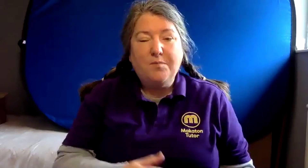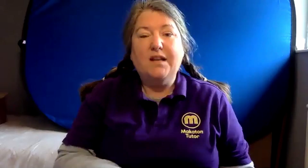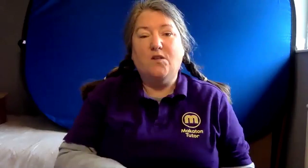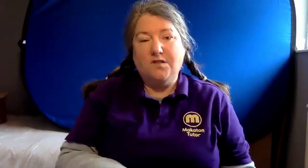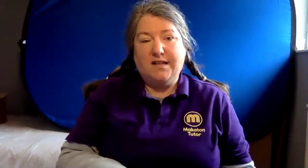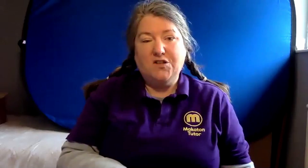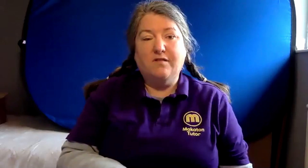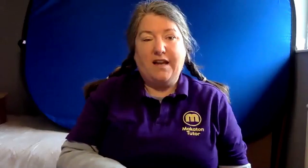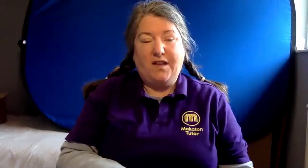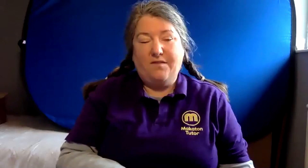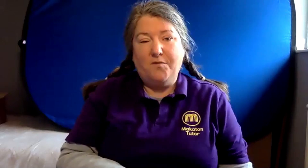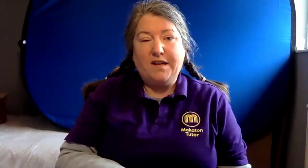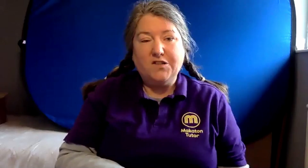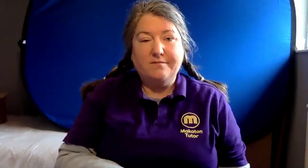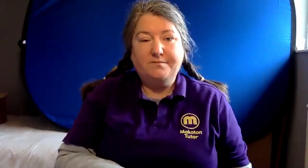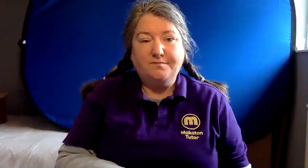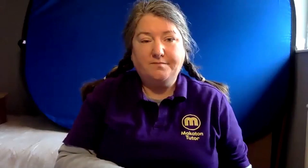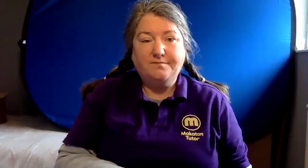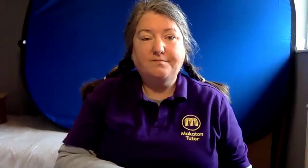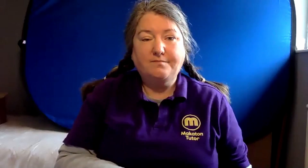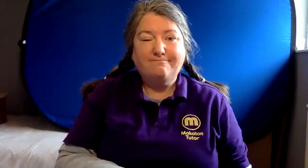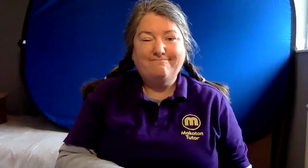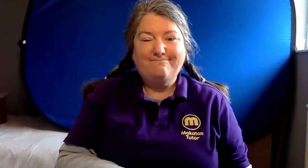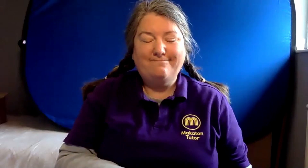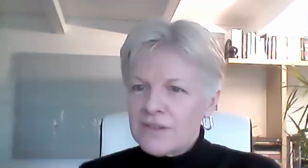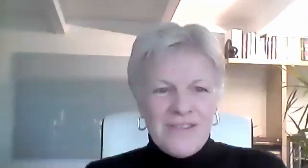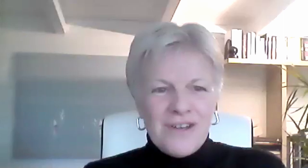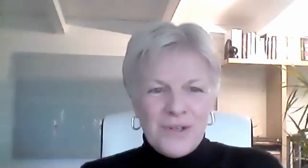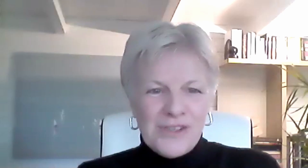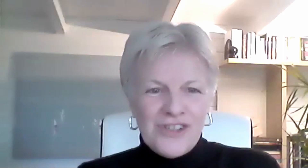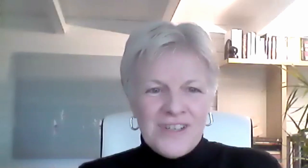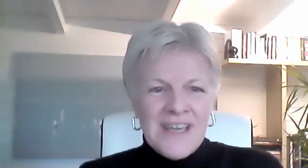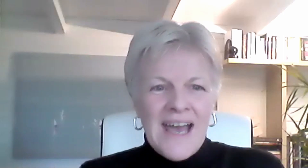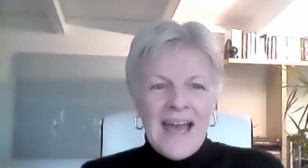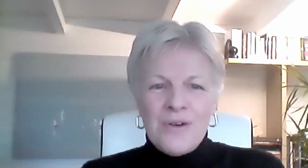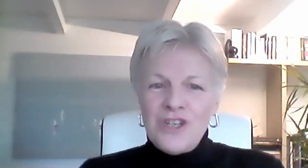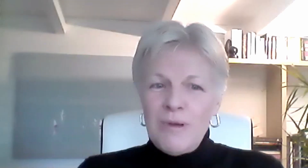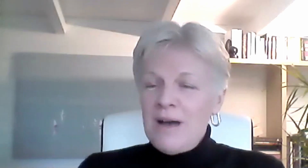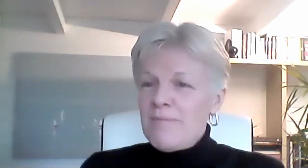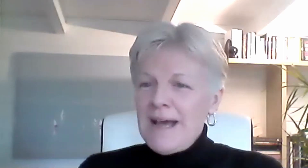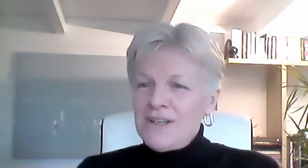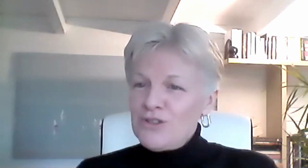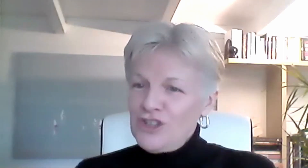in contact, you'll get that information. So we have another question. How can you become a Makaton